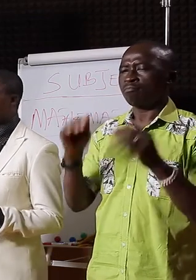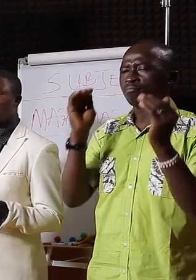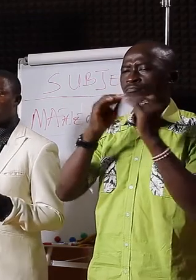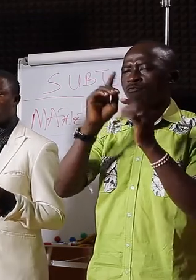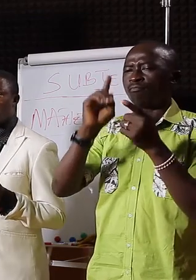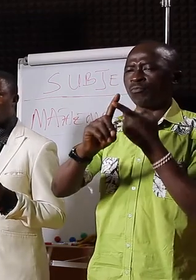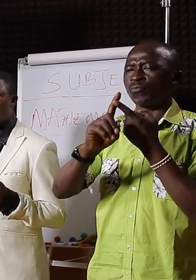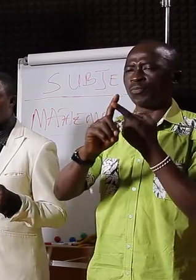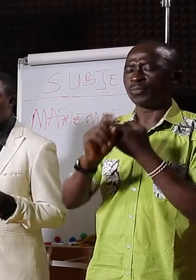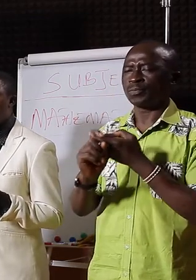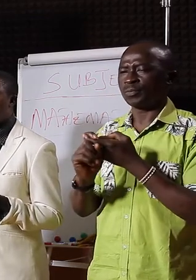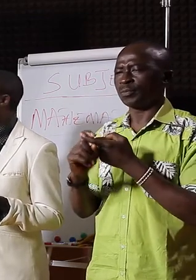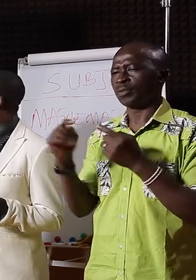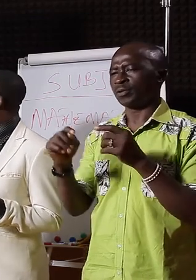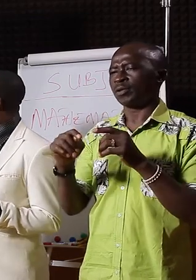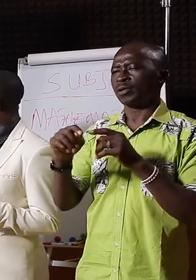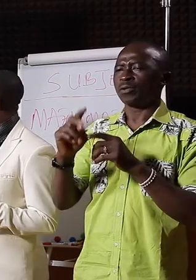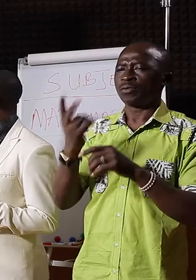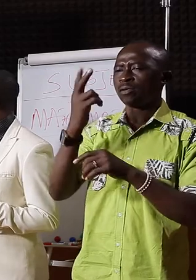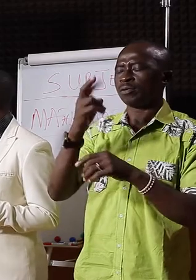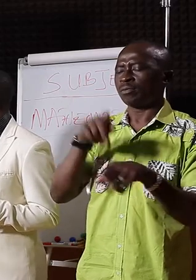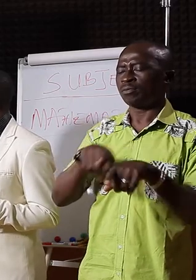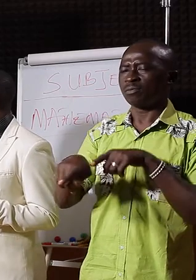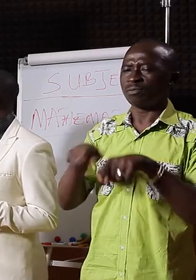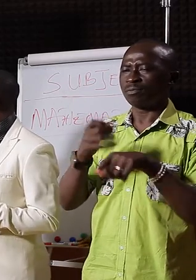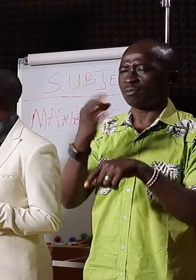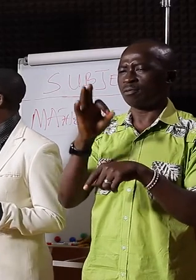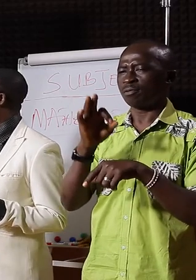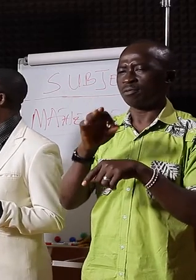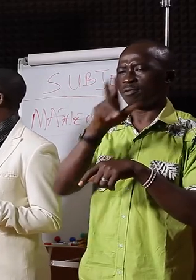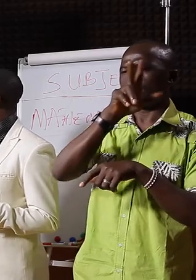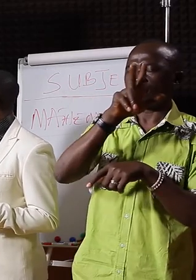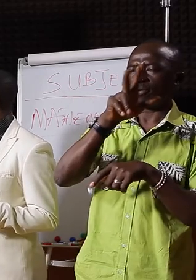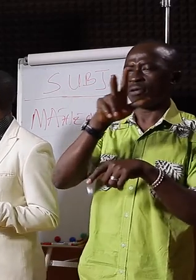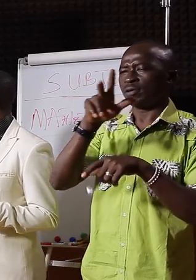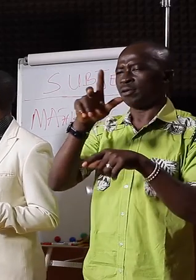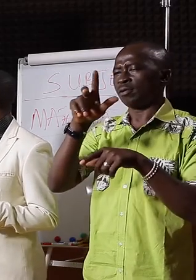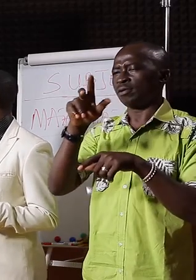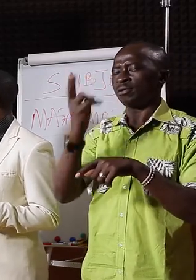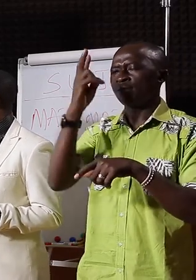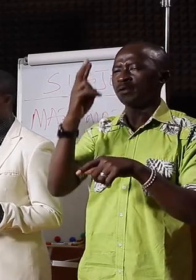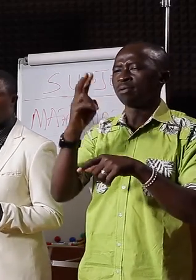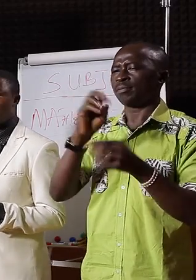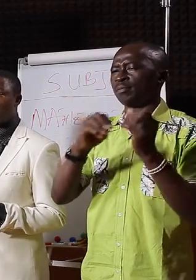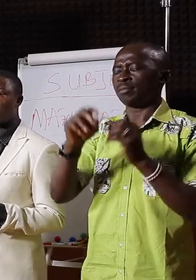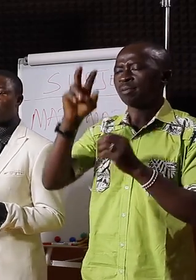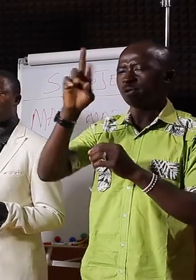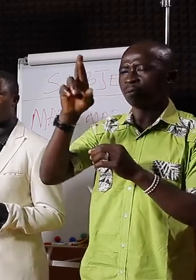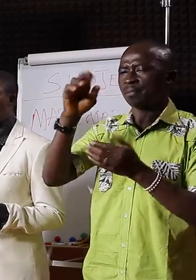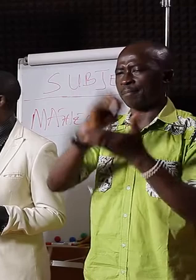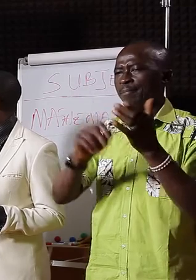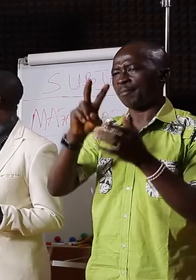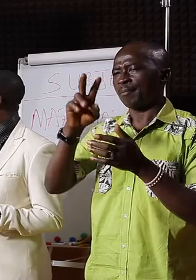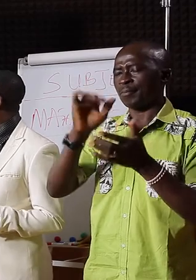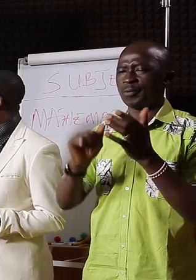to the square root of 3 square plus r minus 2 square,